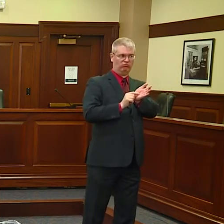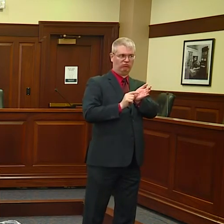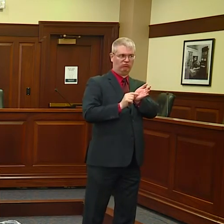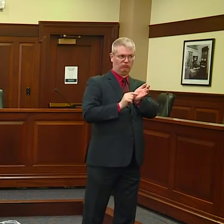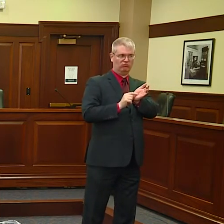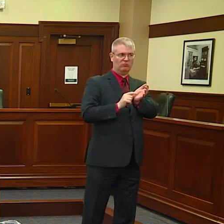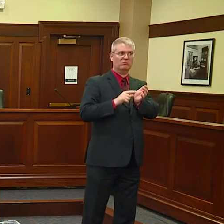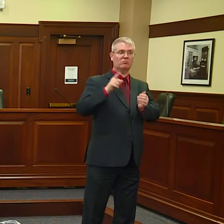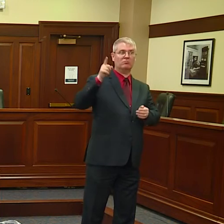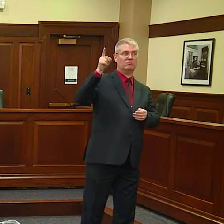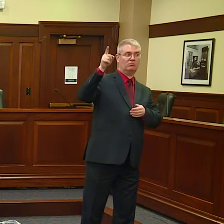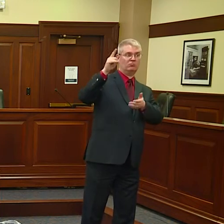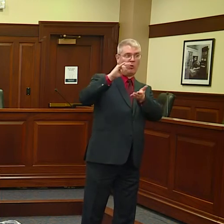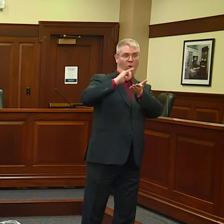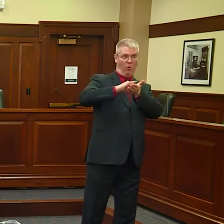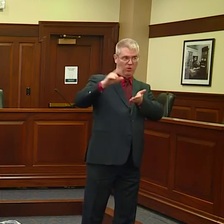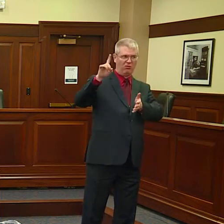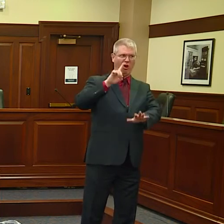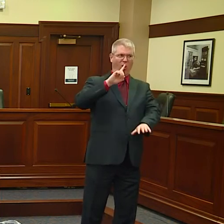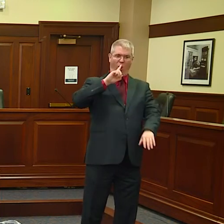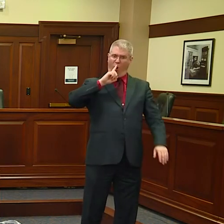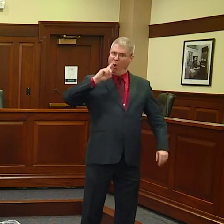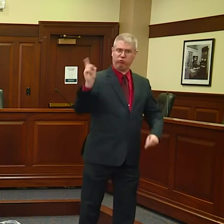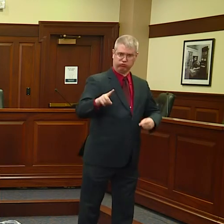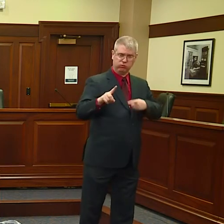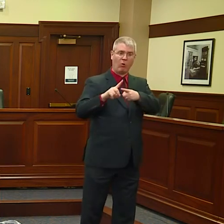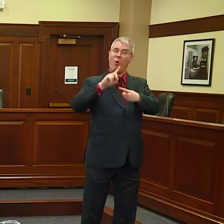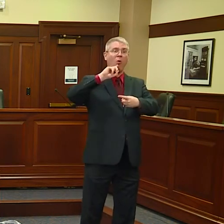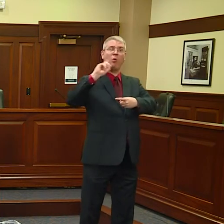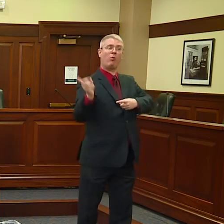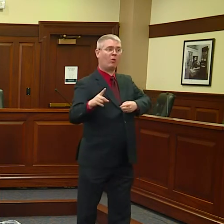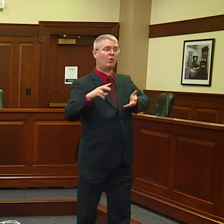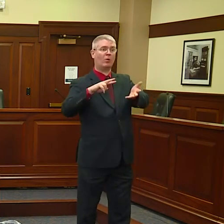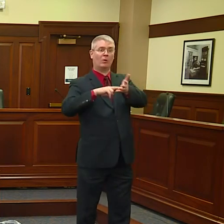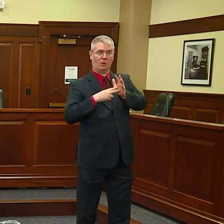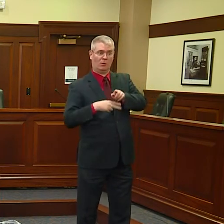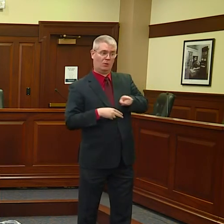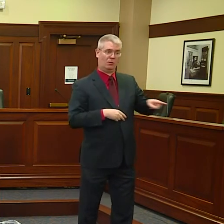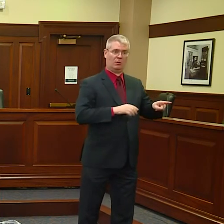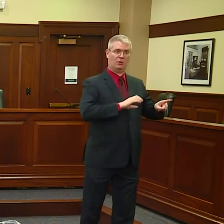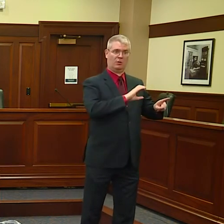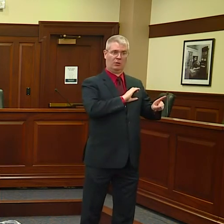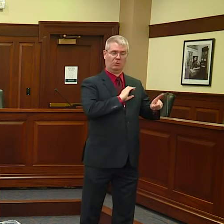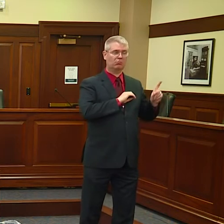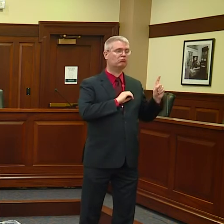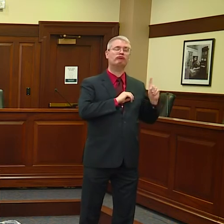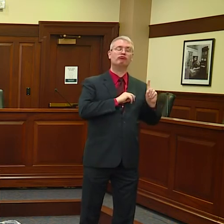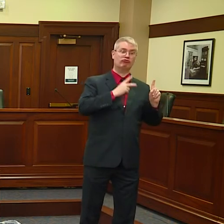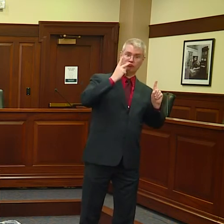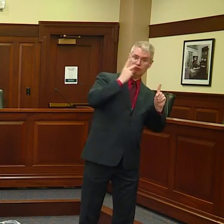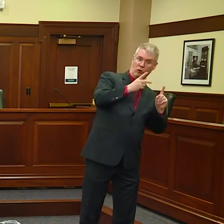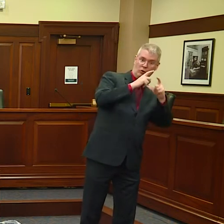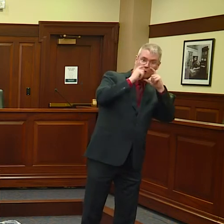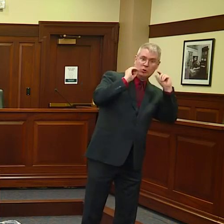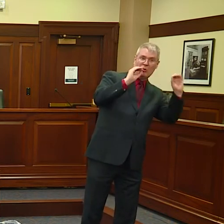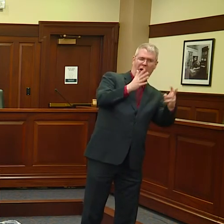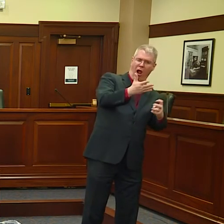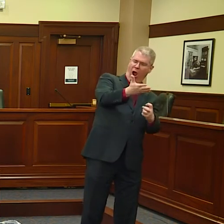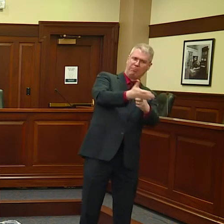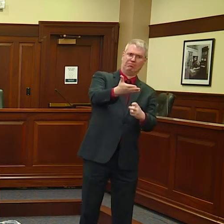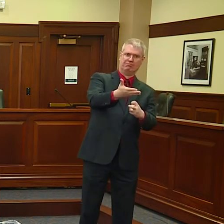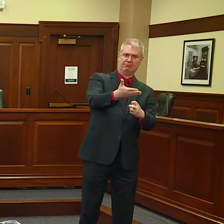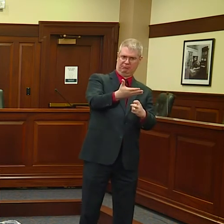legal measures using law enforcement and levying citations and handing out fines does indeed actually work. But that in states